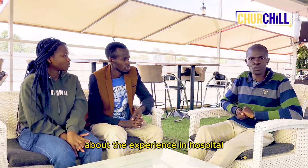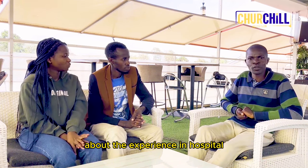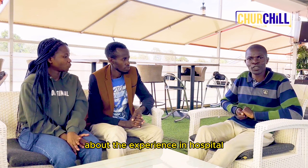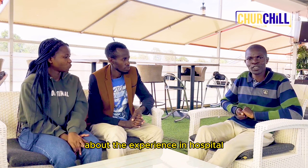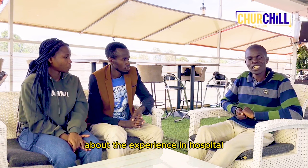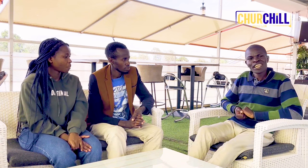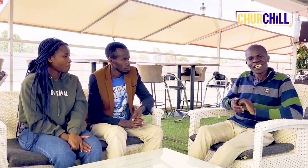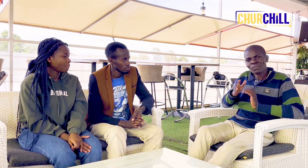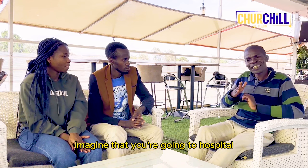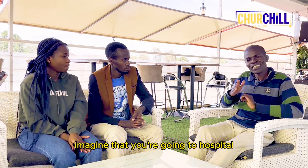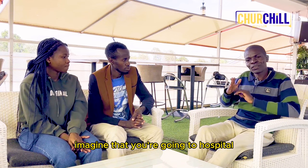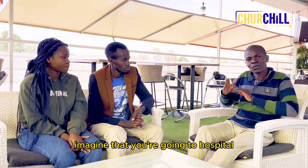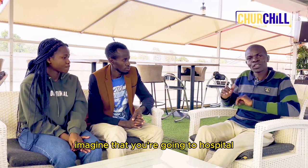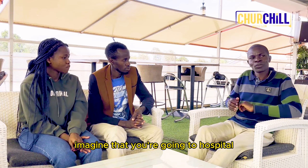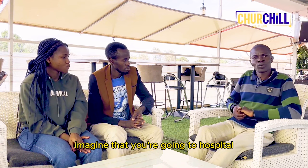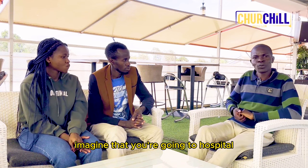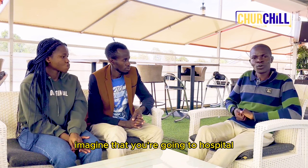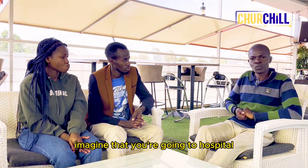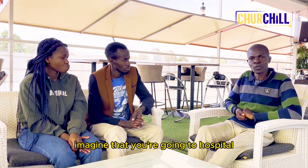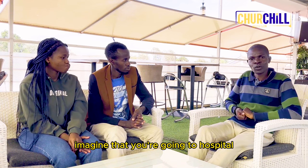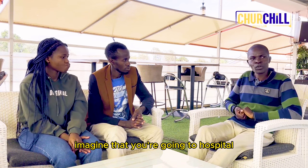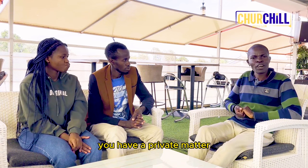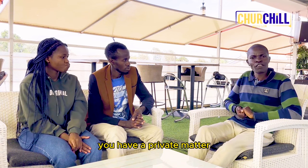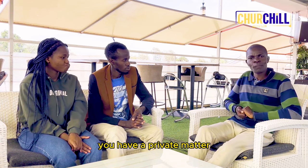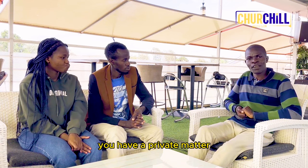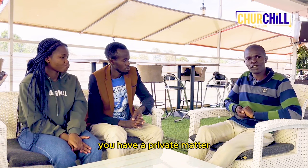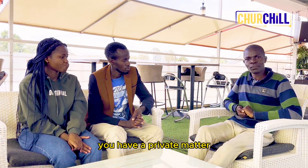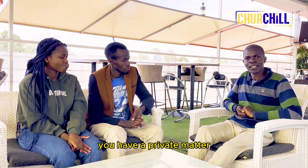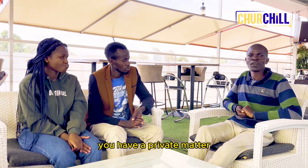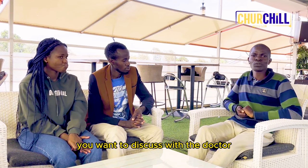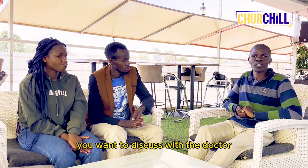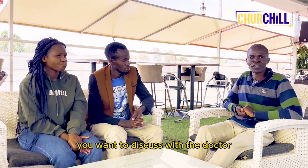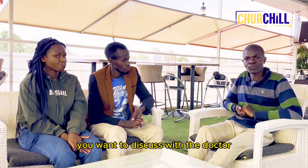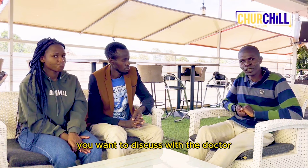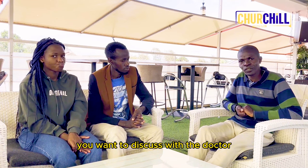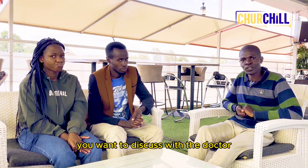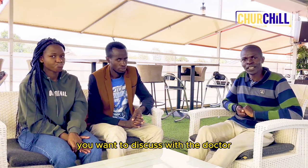hospital. Imagine that you are going to hospital. You have a private matter you want to discuss with the doctor.